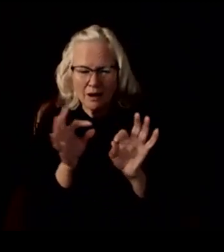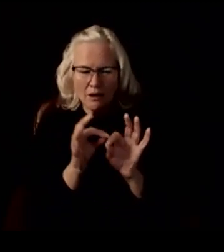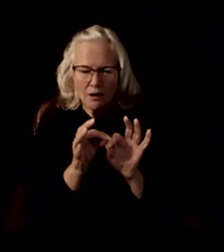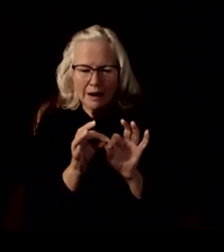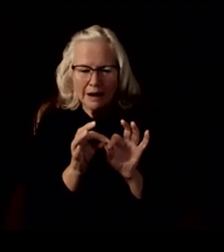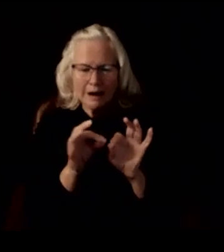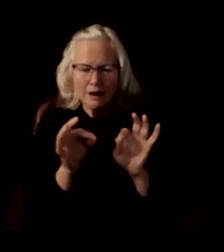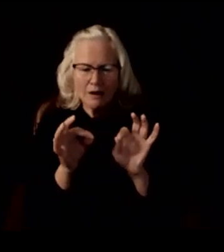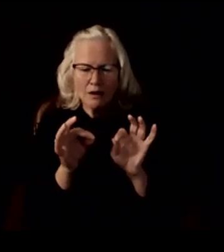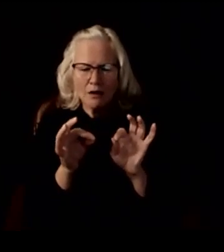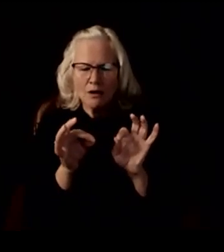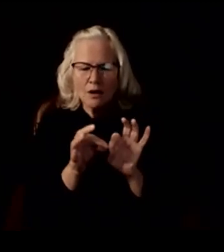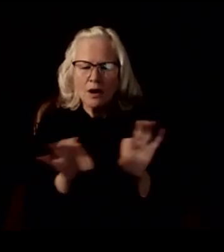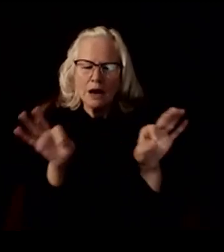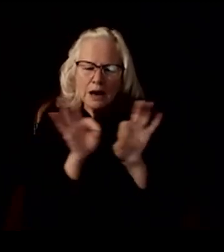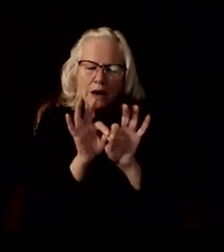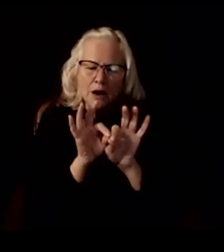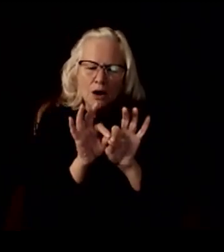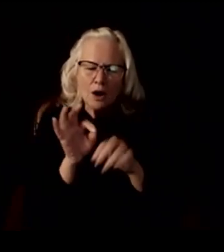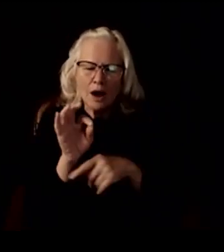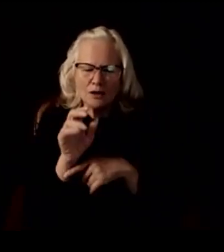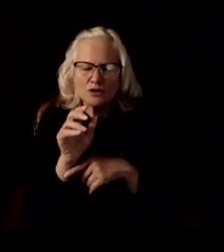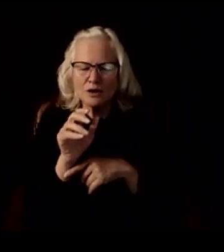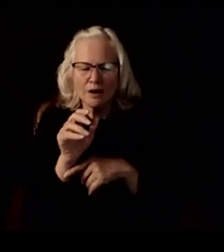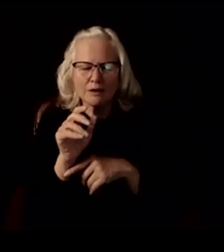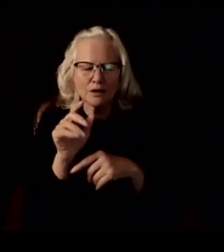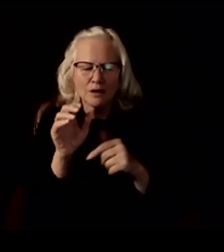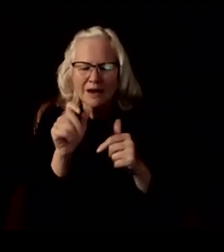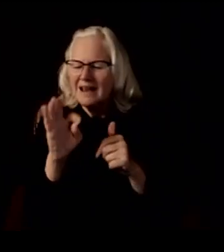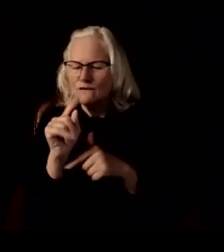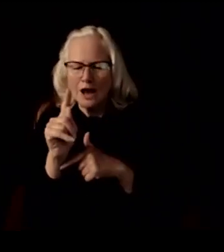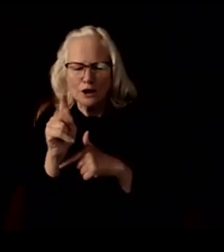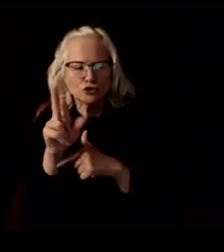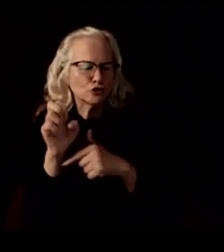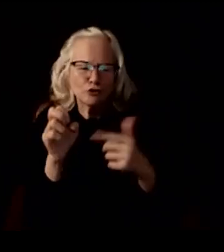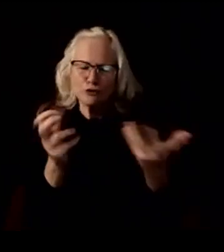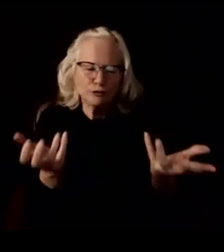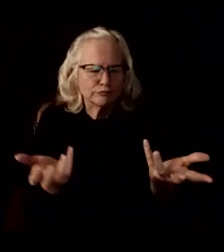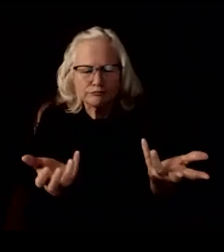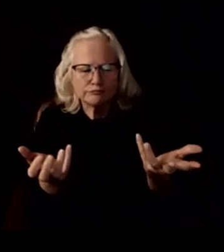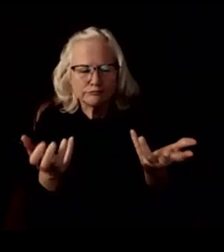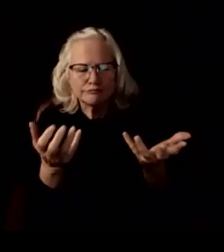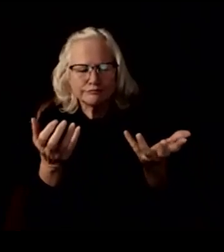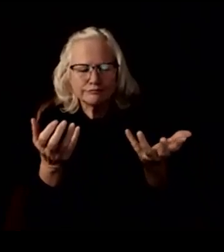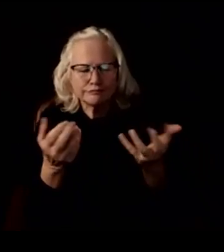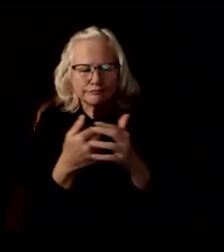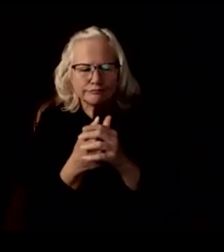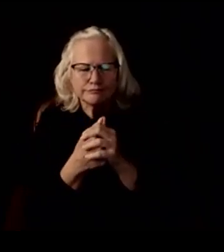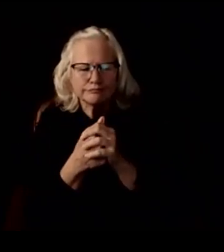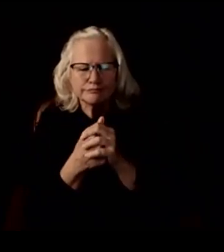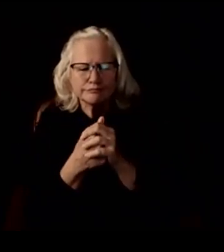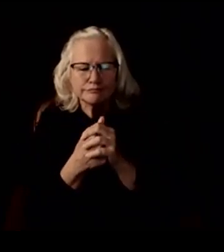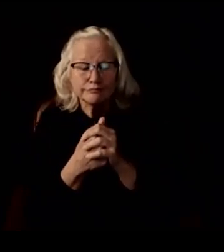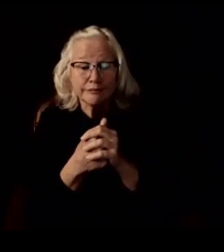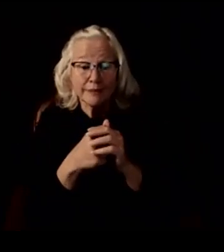there's obviously a lot of different sectors that can be part of that. But when you think about like a difference between states, in